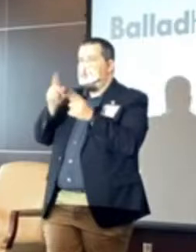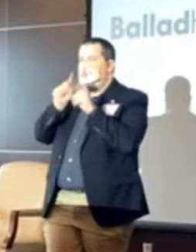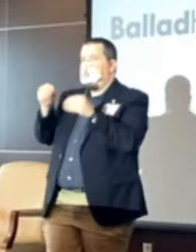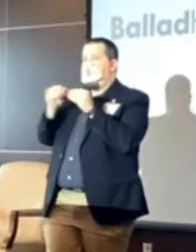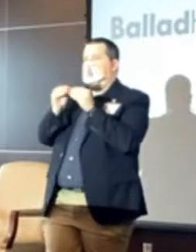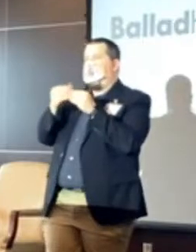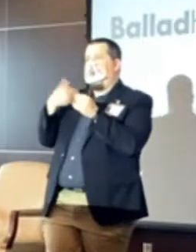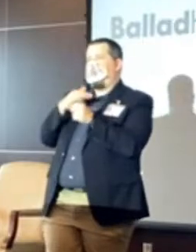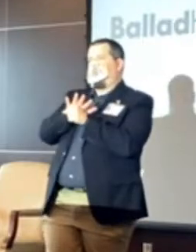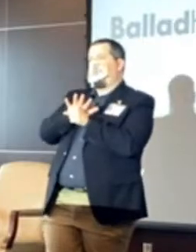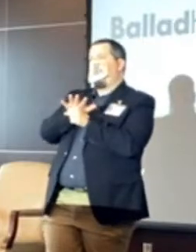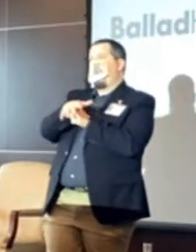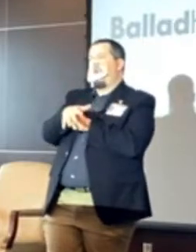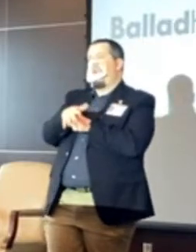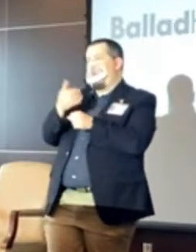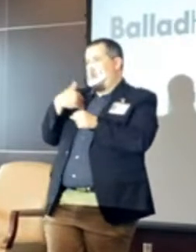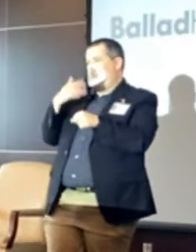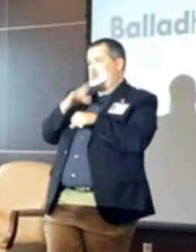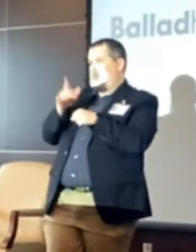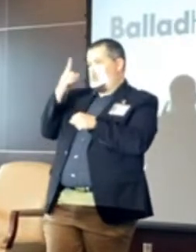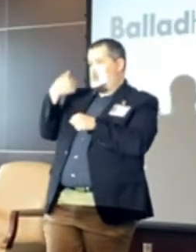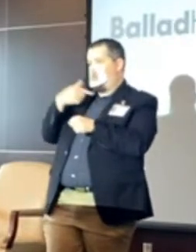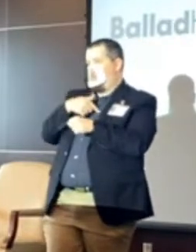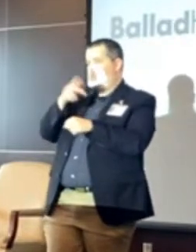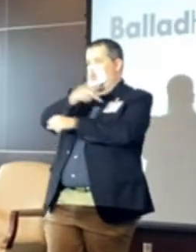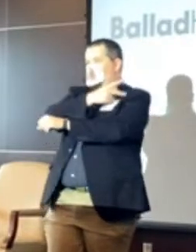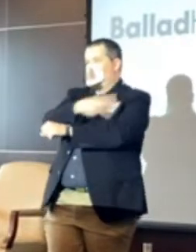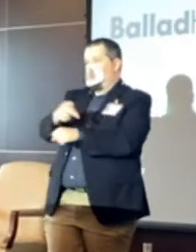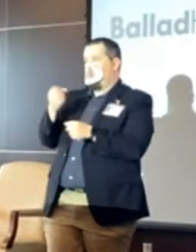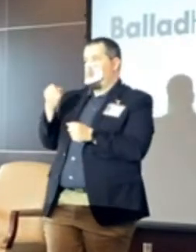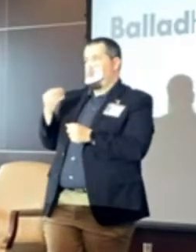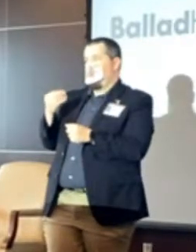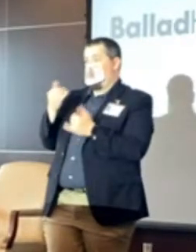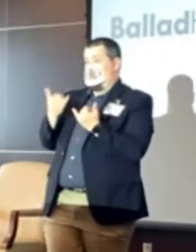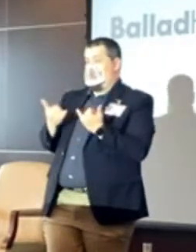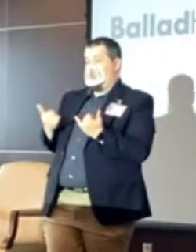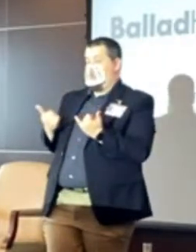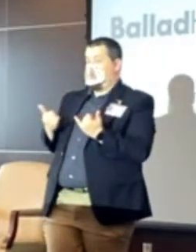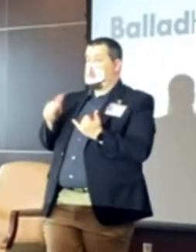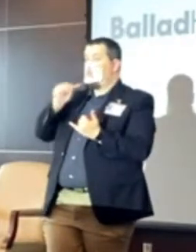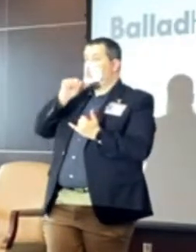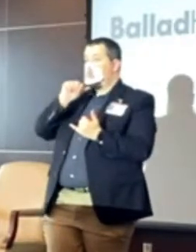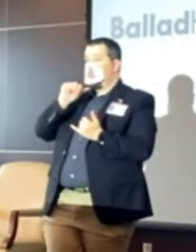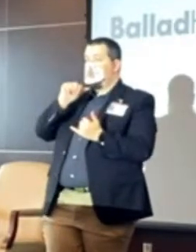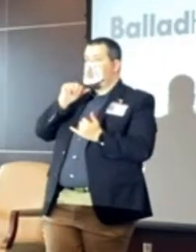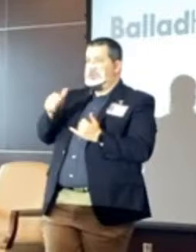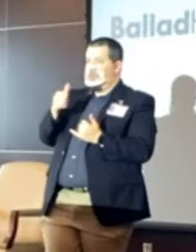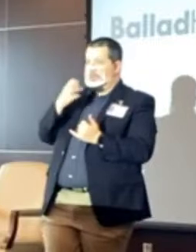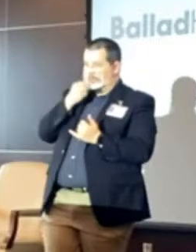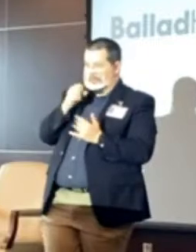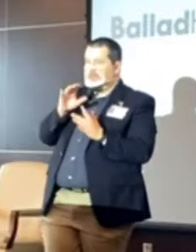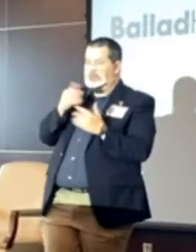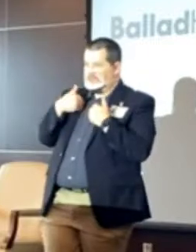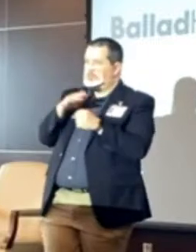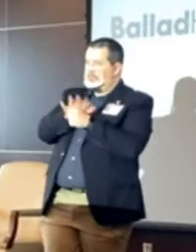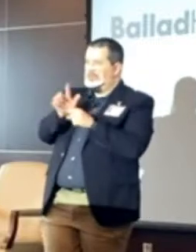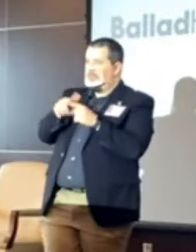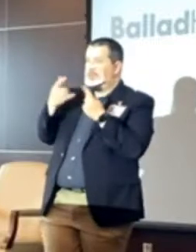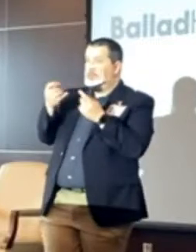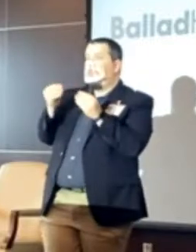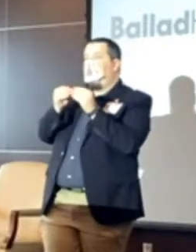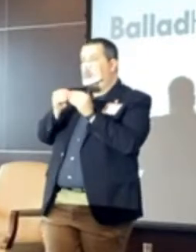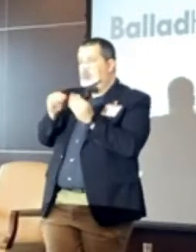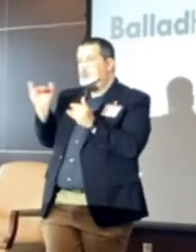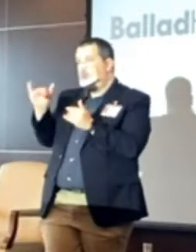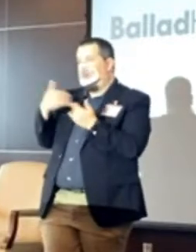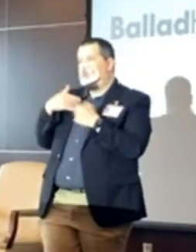we do have have that available to our patients. So as of today, there's not a scarcity of it, but we are trying to be proactive to make sure